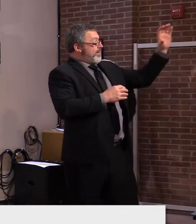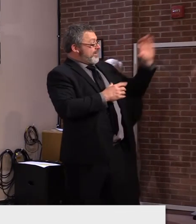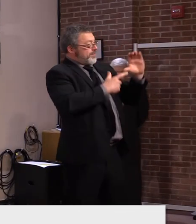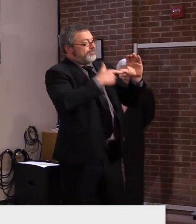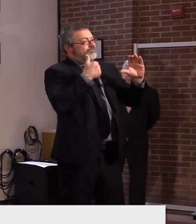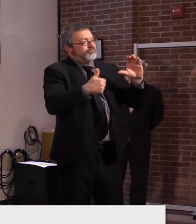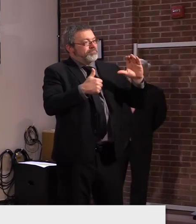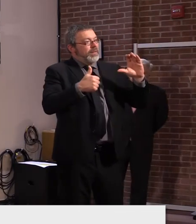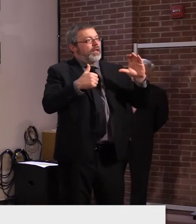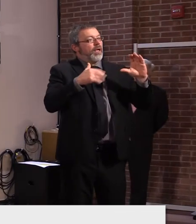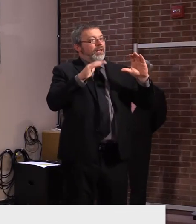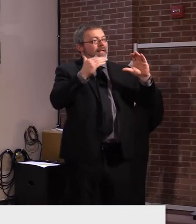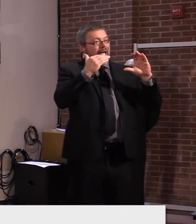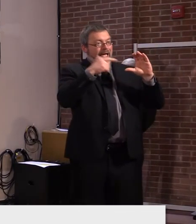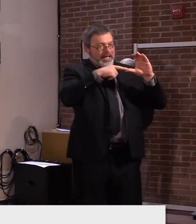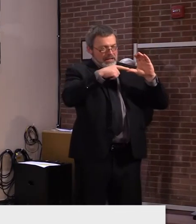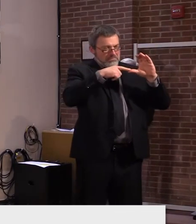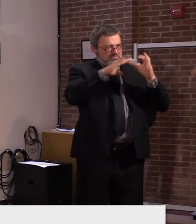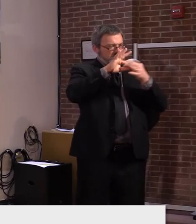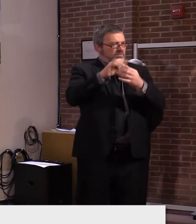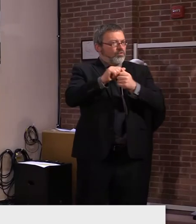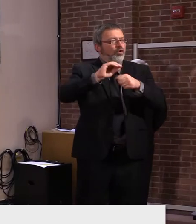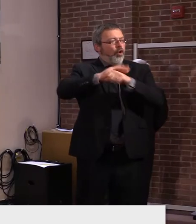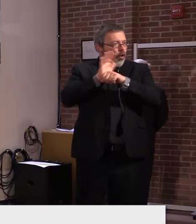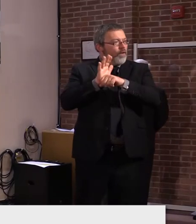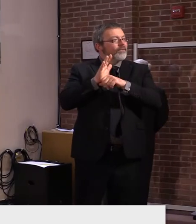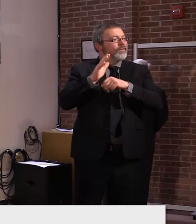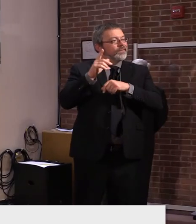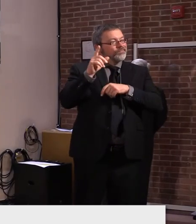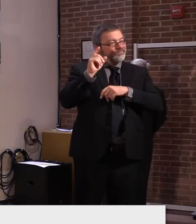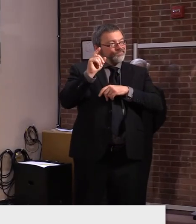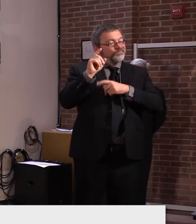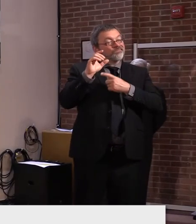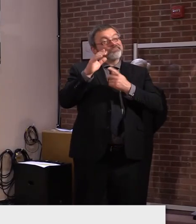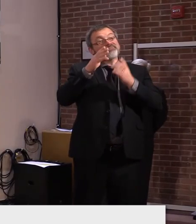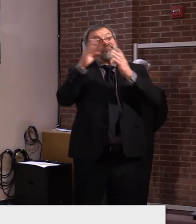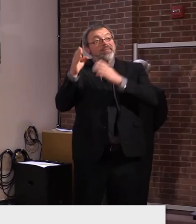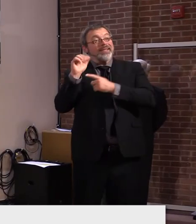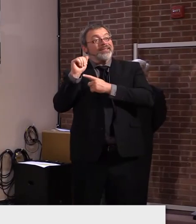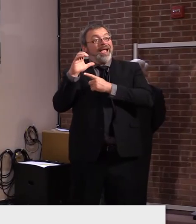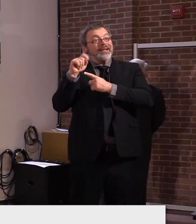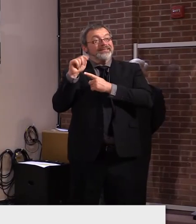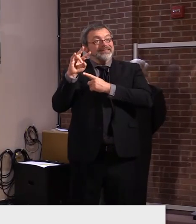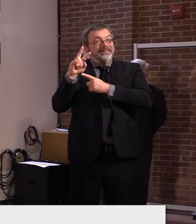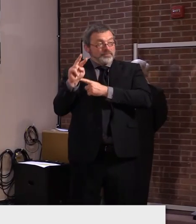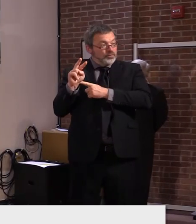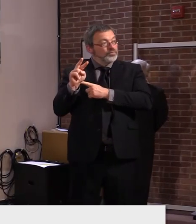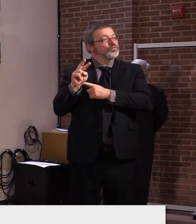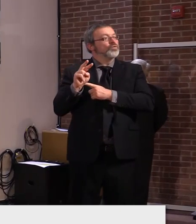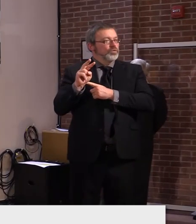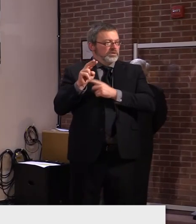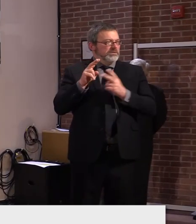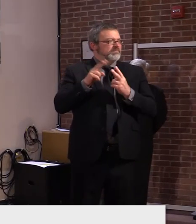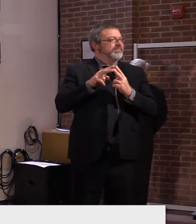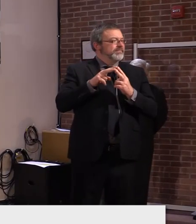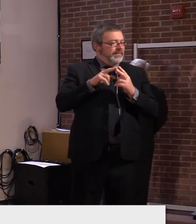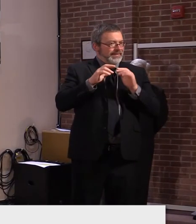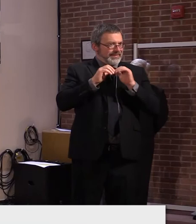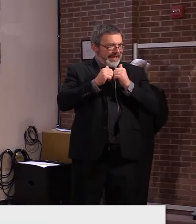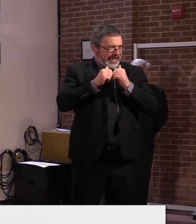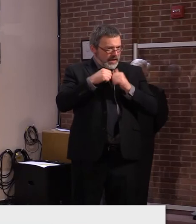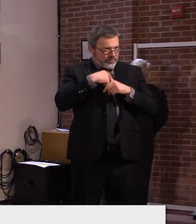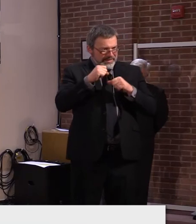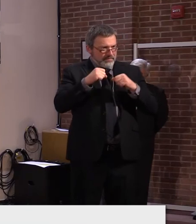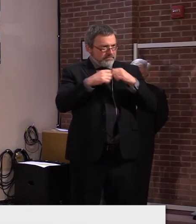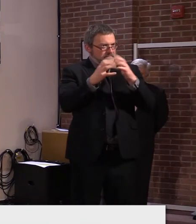A key part of Act 72 is to do a facilities inventory statewide. So We are in the process. I think the RFP for that just